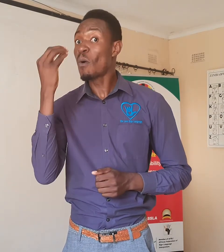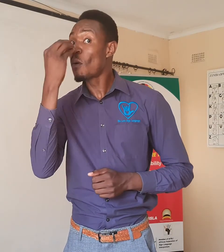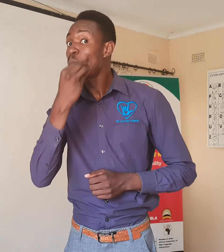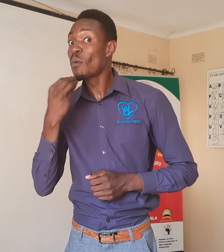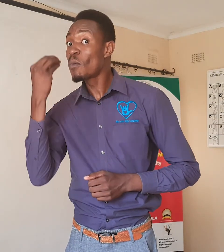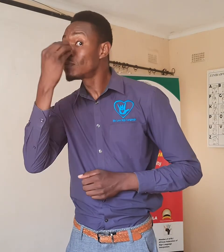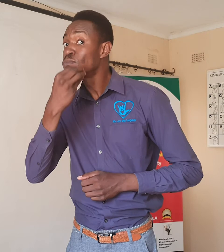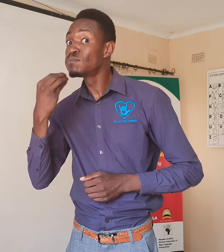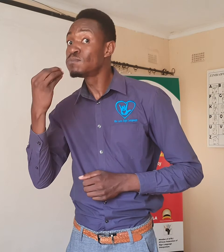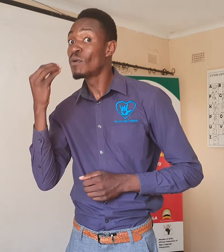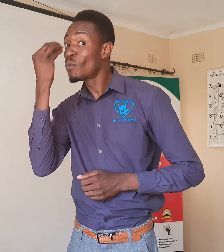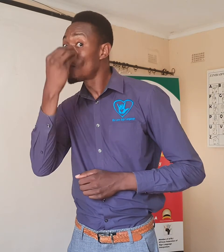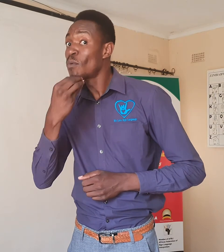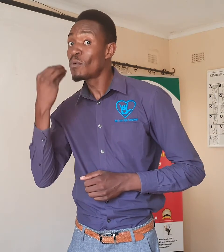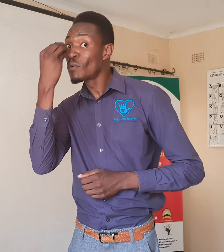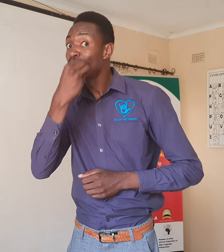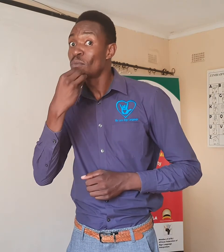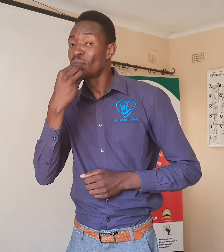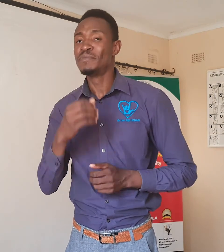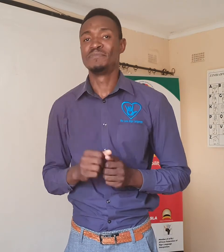letter O, round the mouth, October,